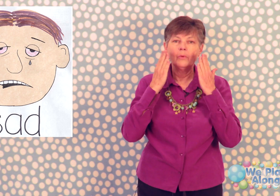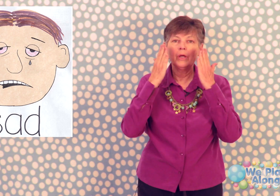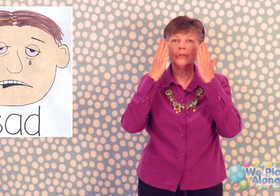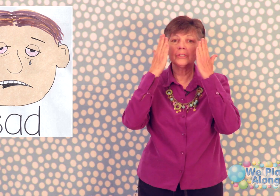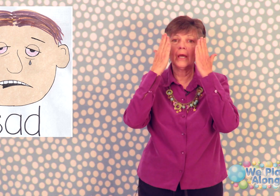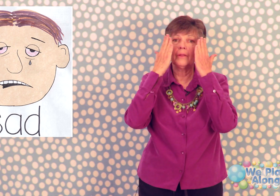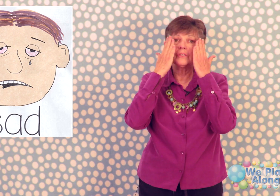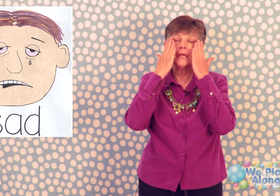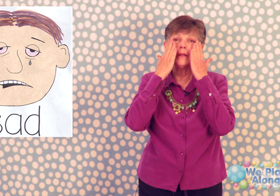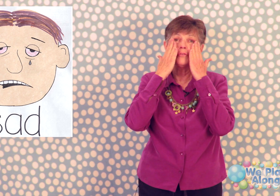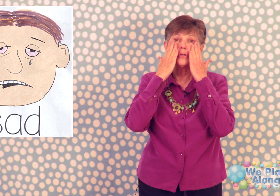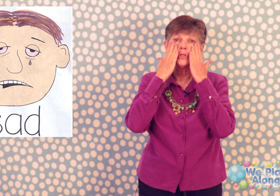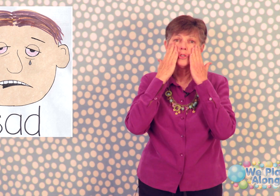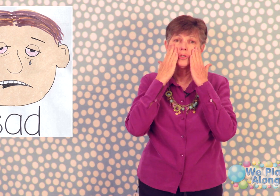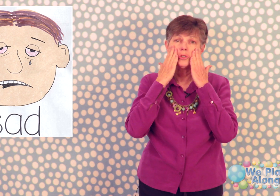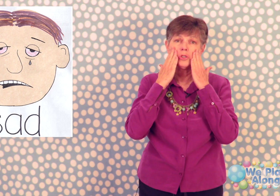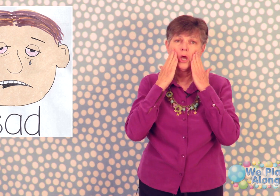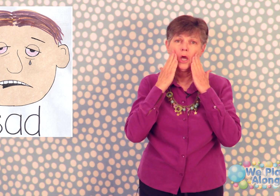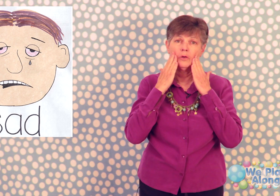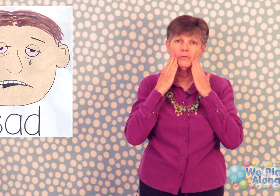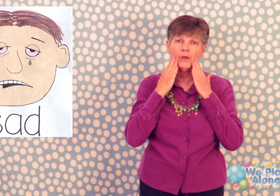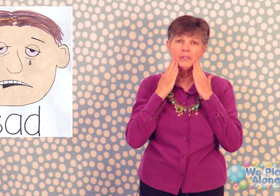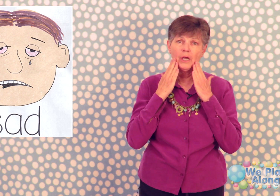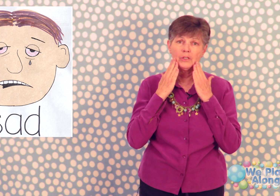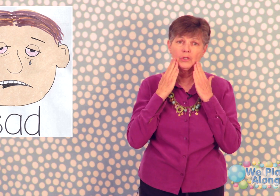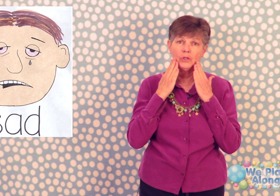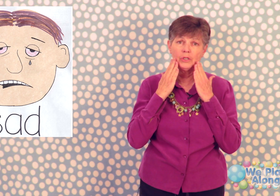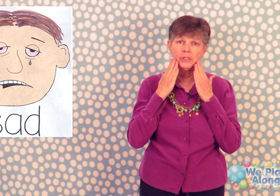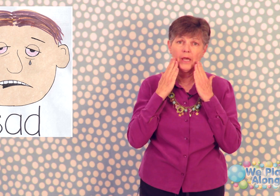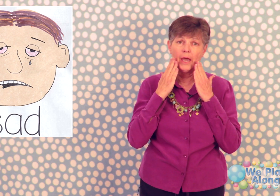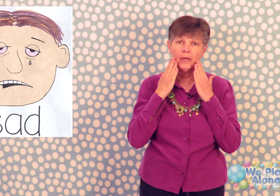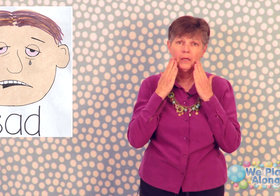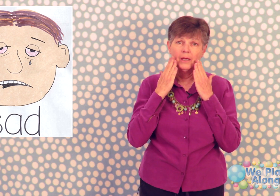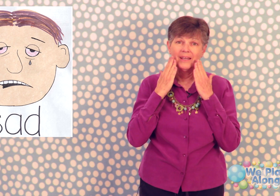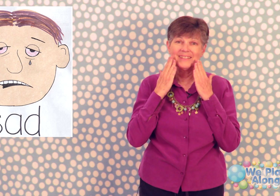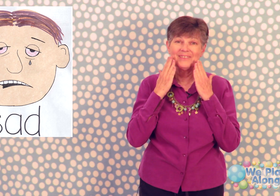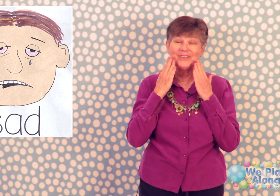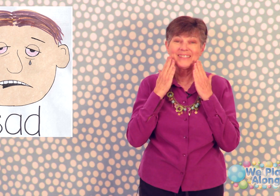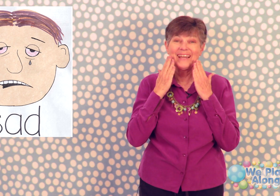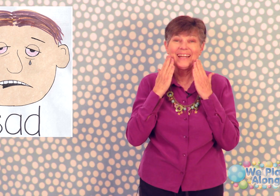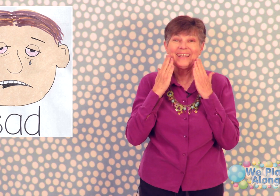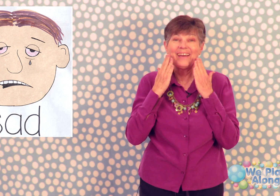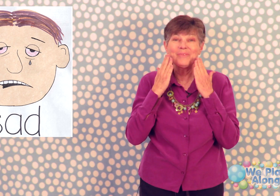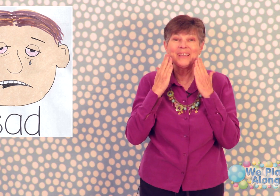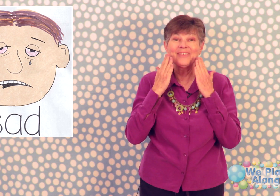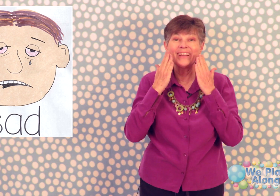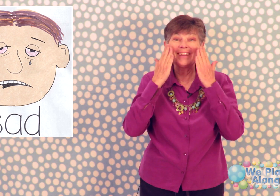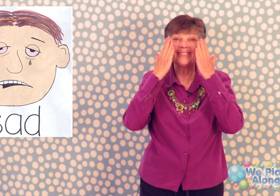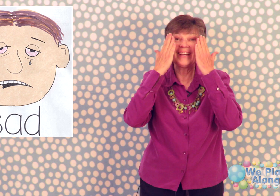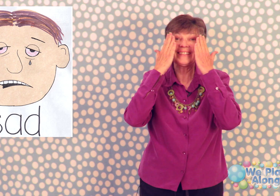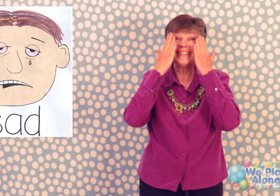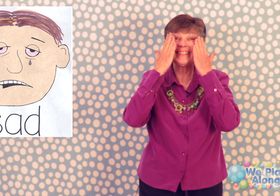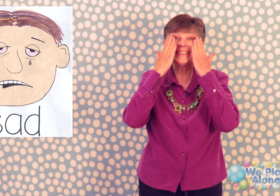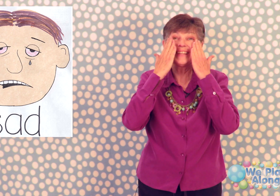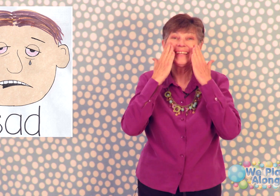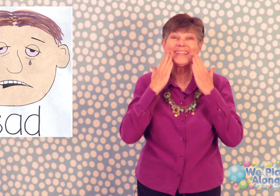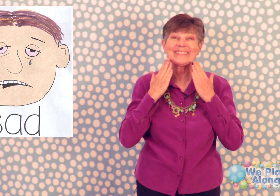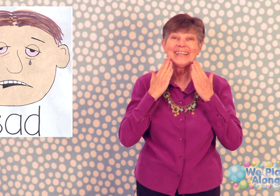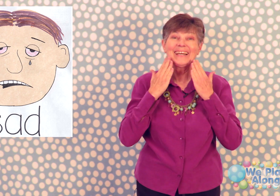when you sign the sign for sad, your face has to look sad. Because if you're signing, you have a big grin on your face and you're doing this, that